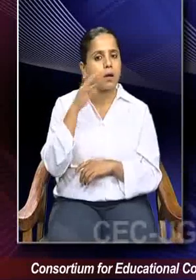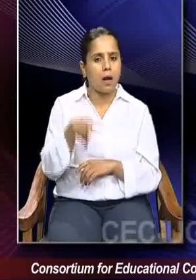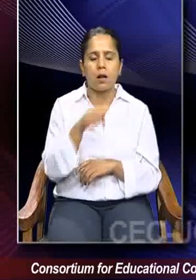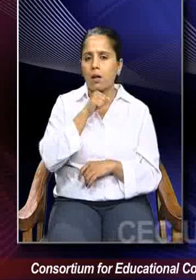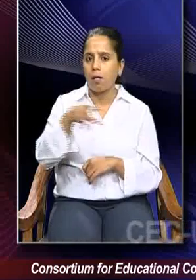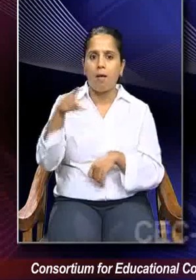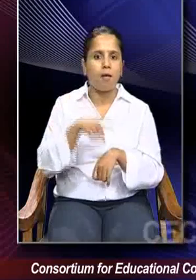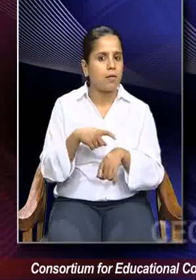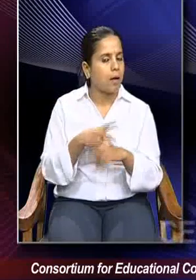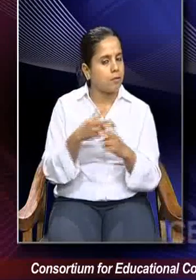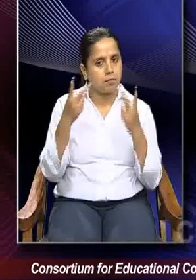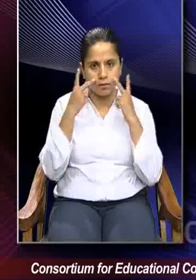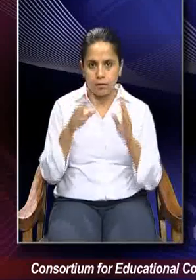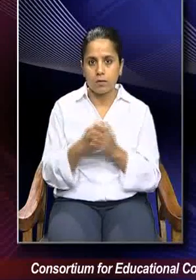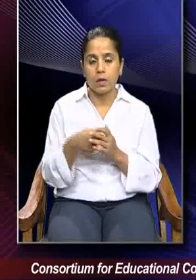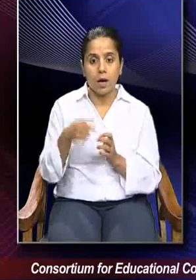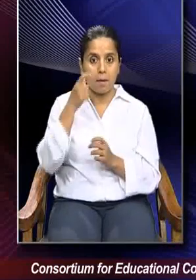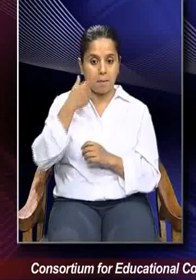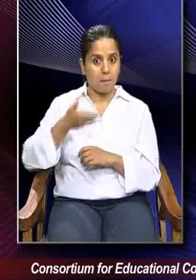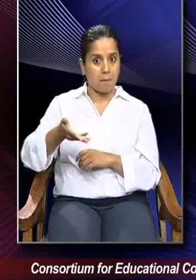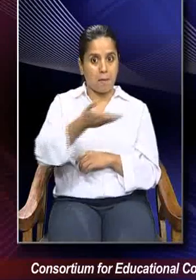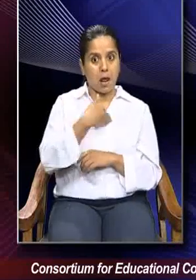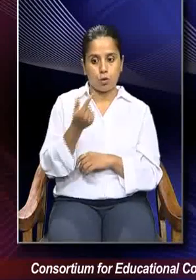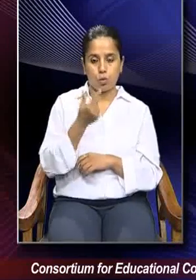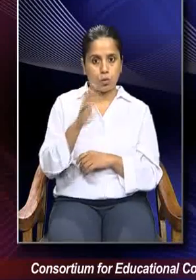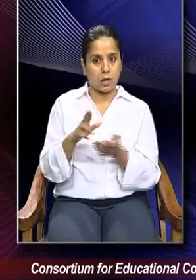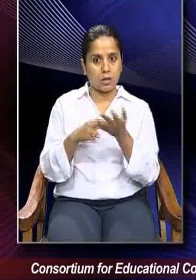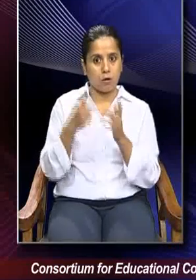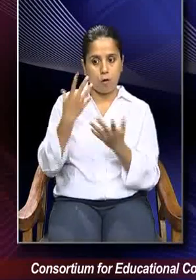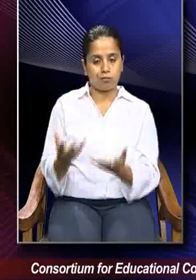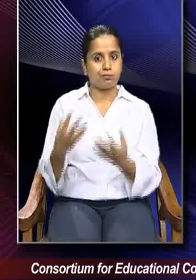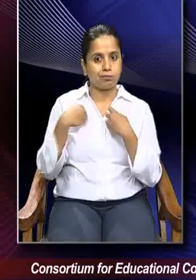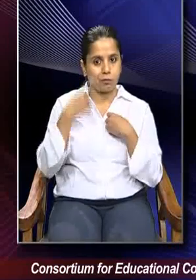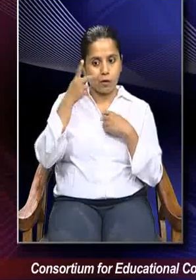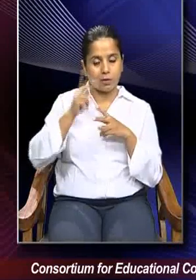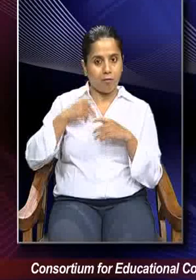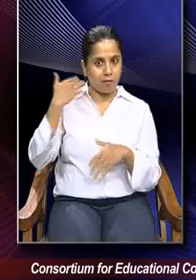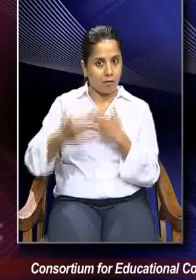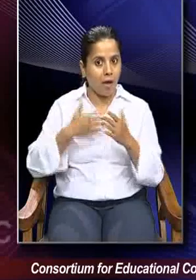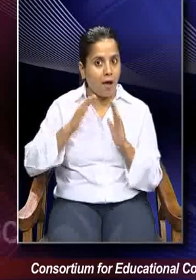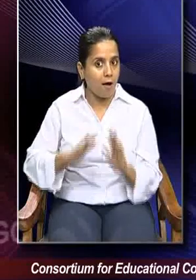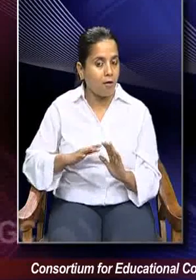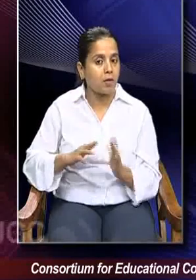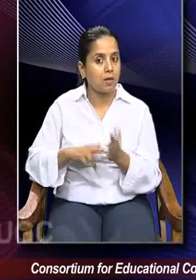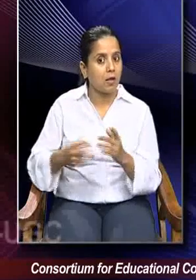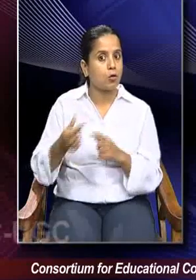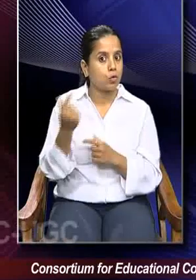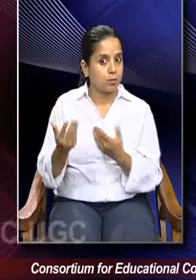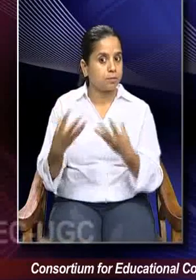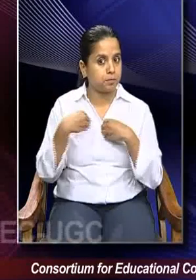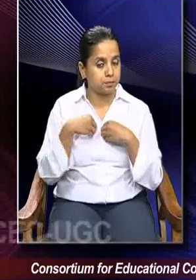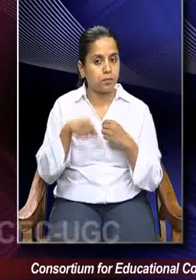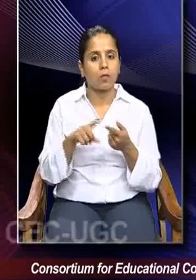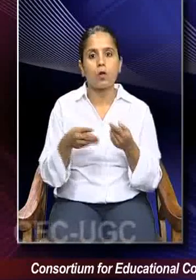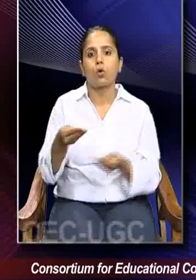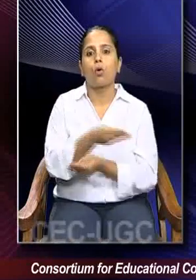permanent. Since man consumes nature for its survival and existence, the economy